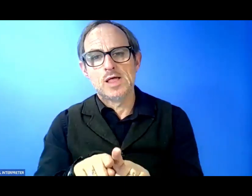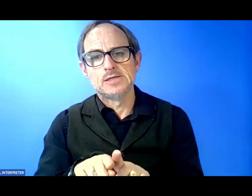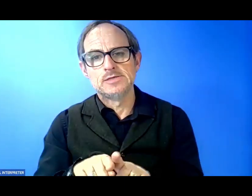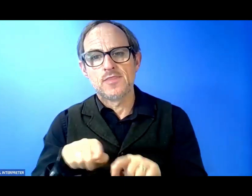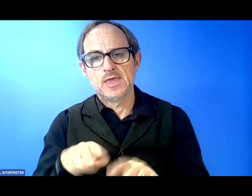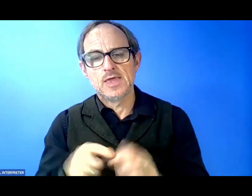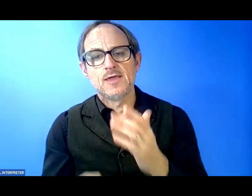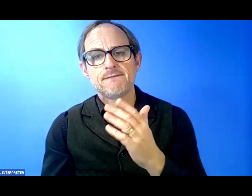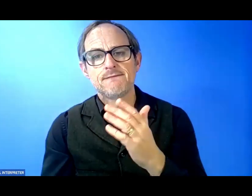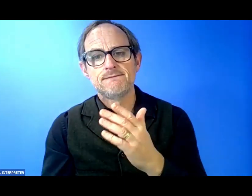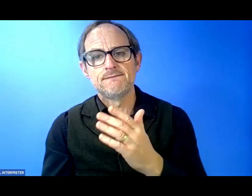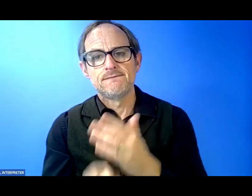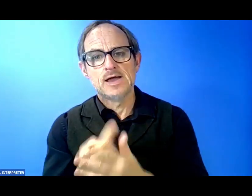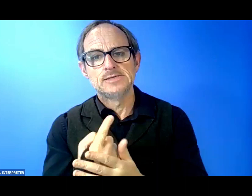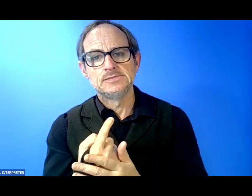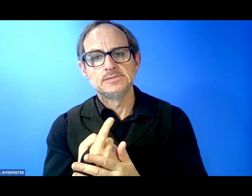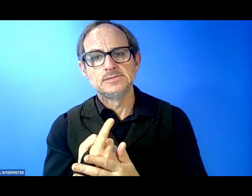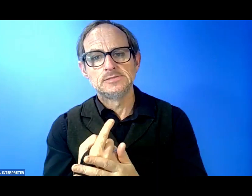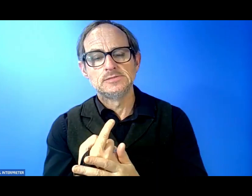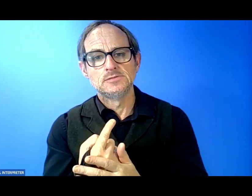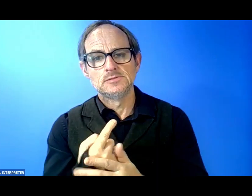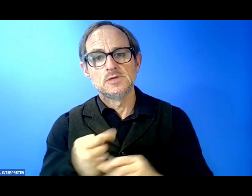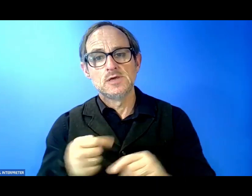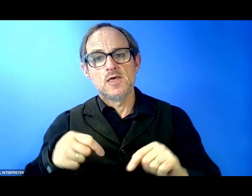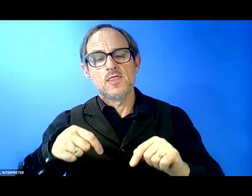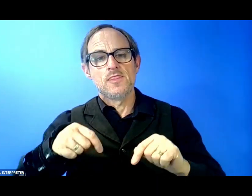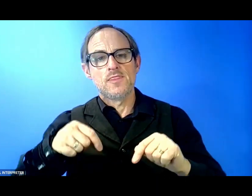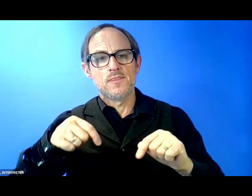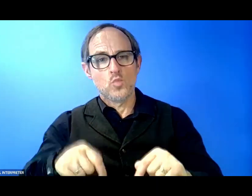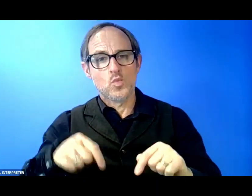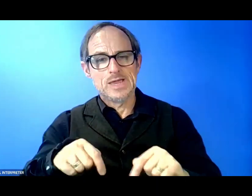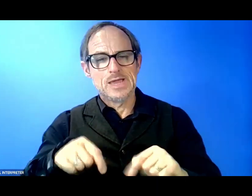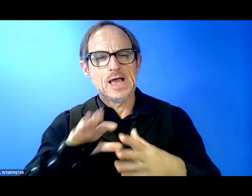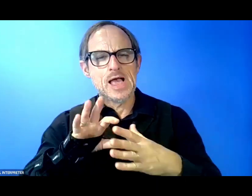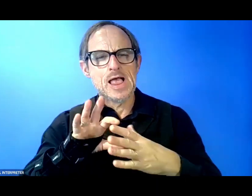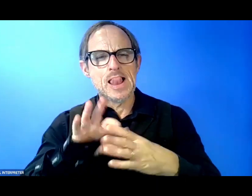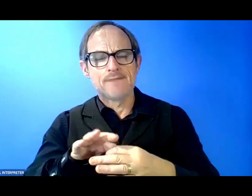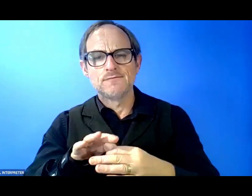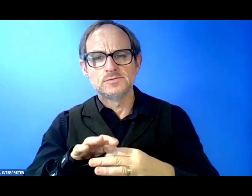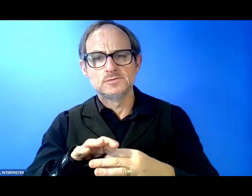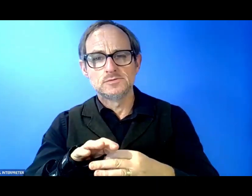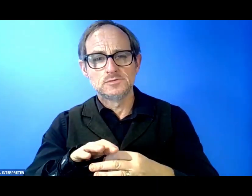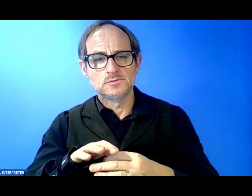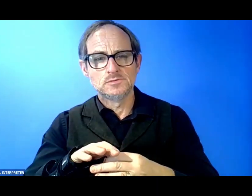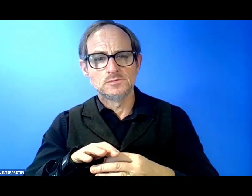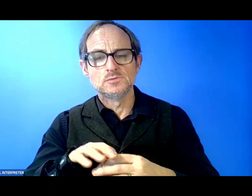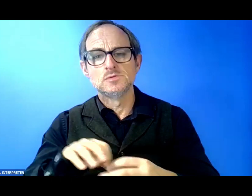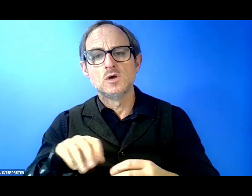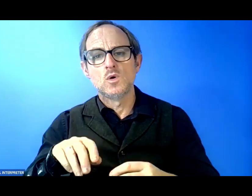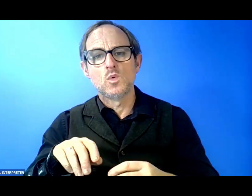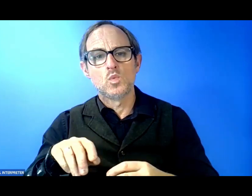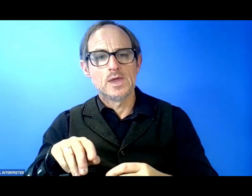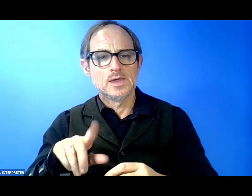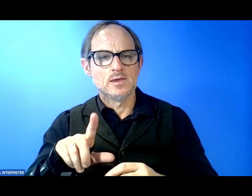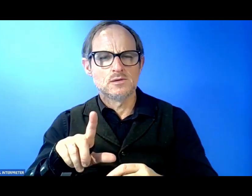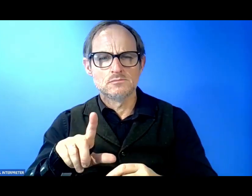event, it's another event here because we connected 11 cities. So everyone was doing something.